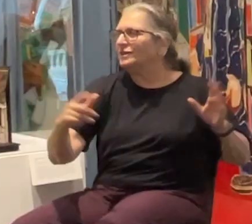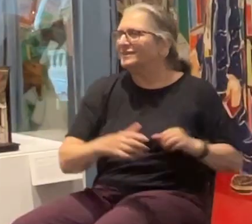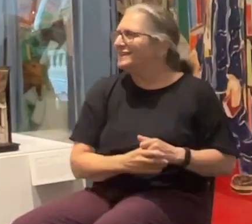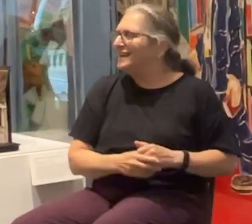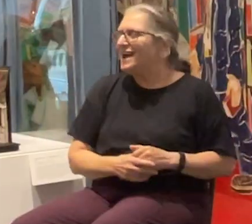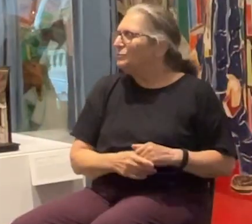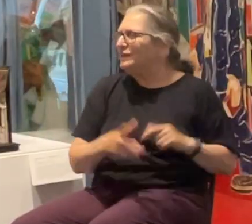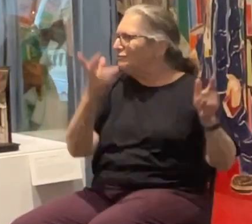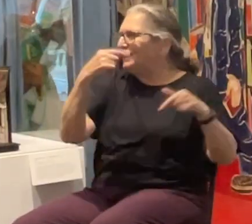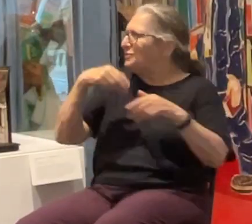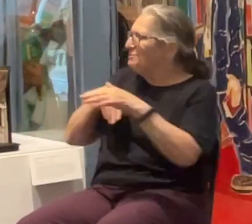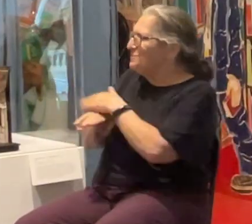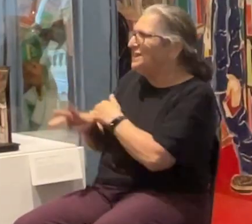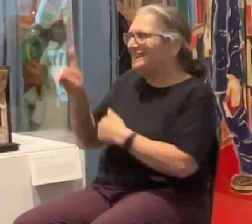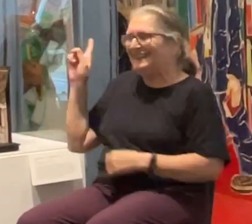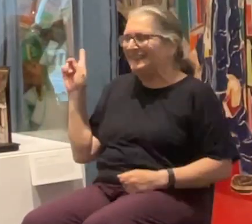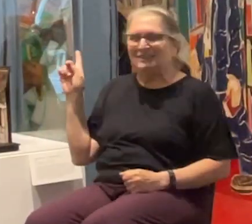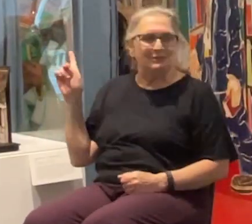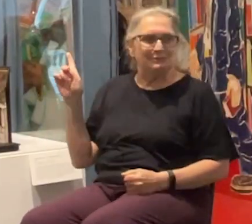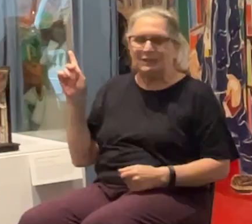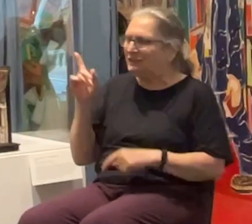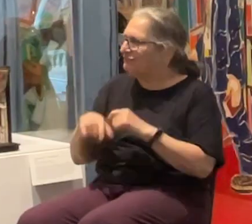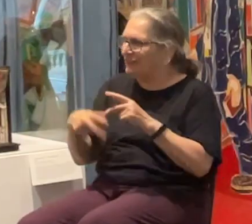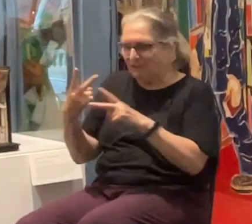repurpose for the thing, I think, in there.